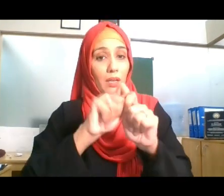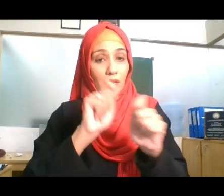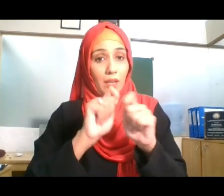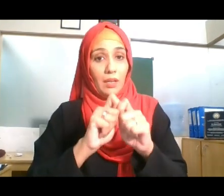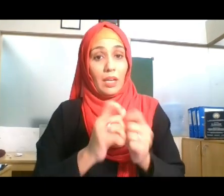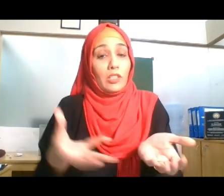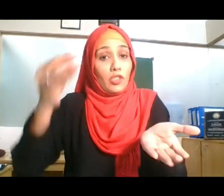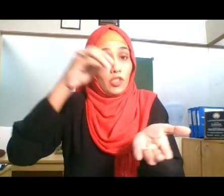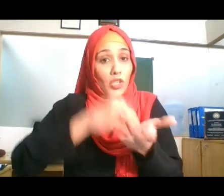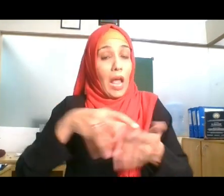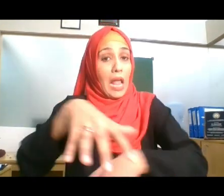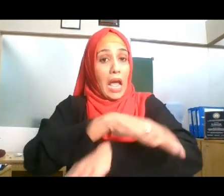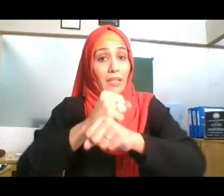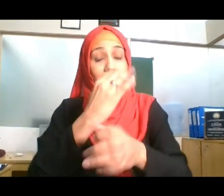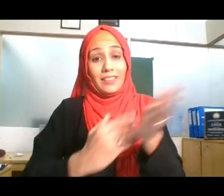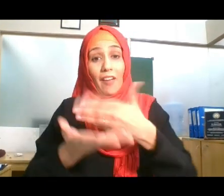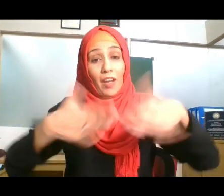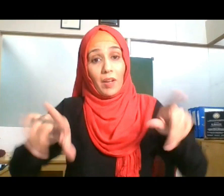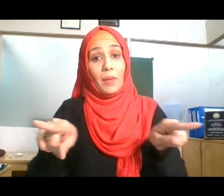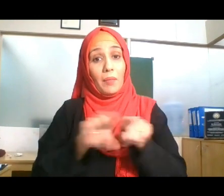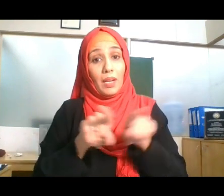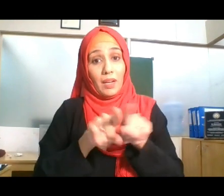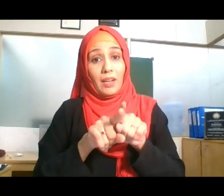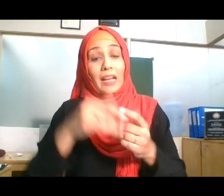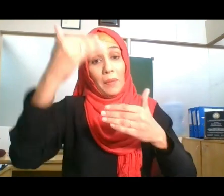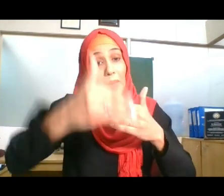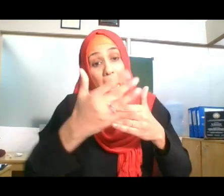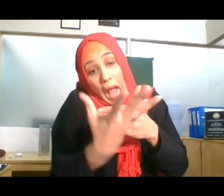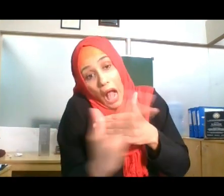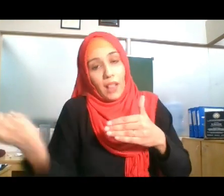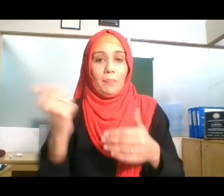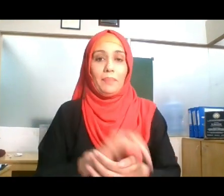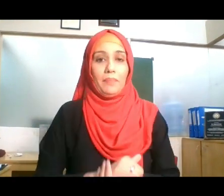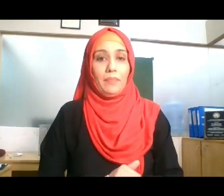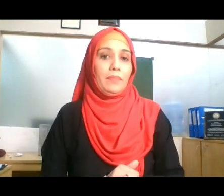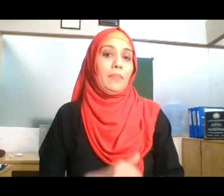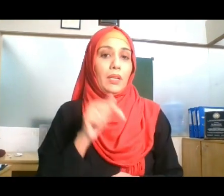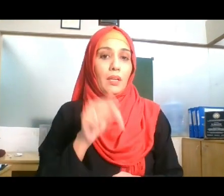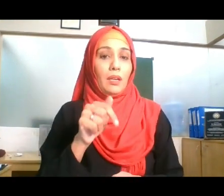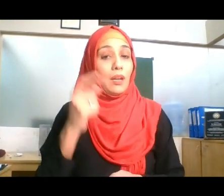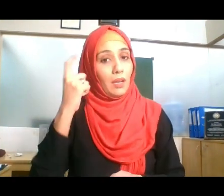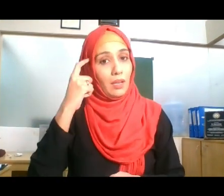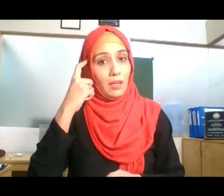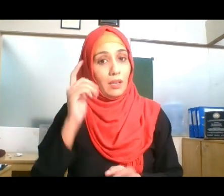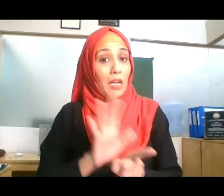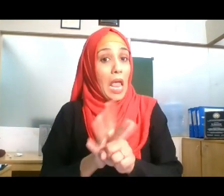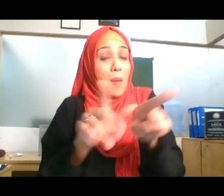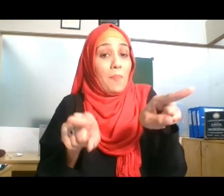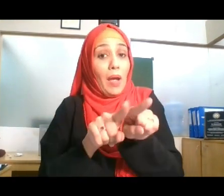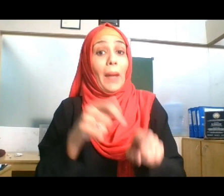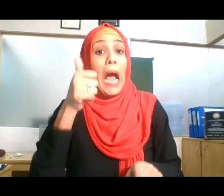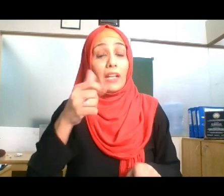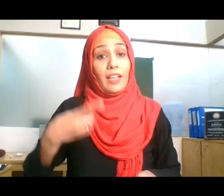and accessibility really lies by removing barriers, which will then eventually lead to greater inclusion and empowerment.